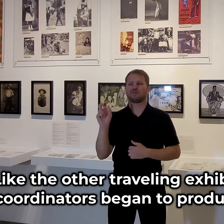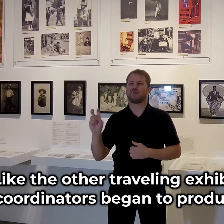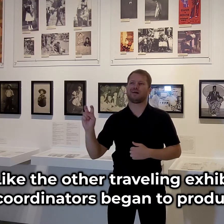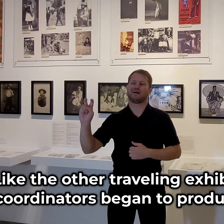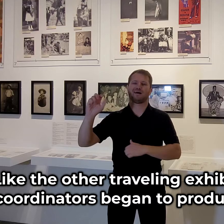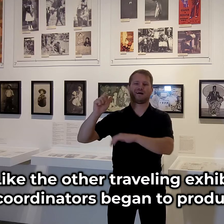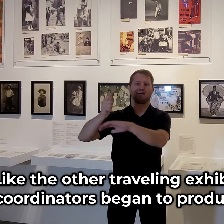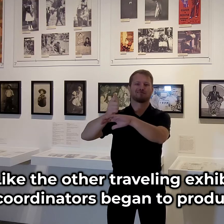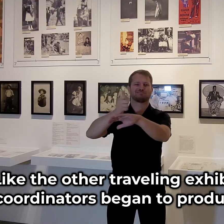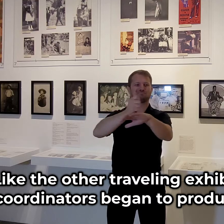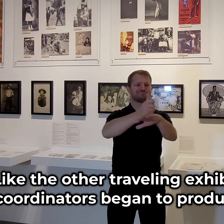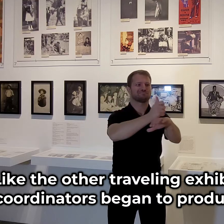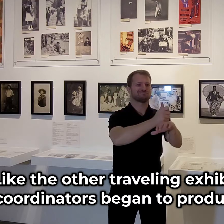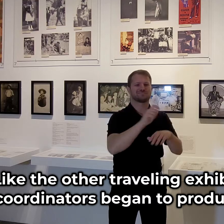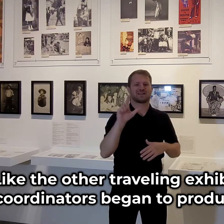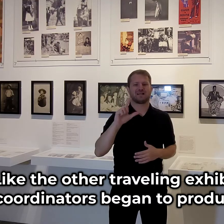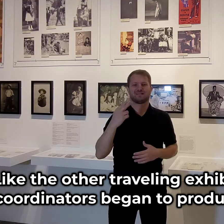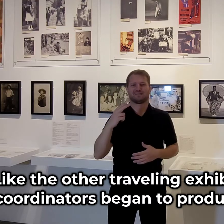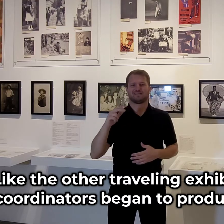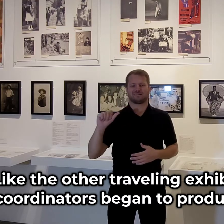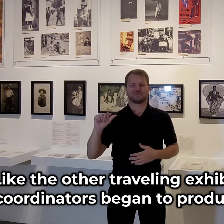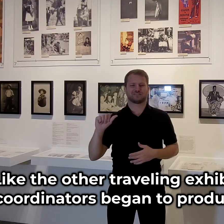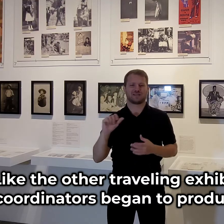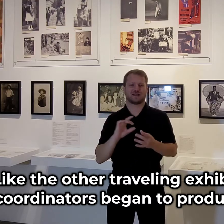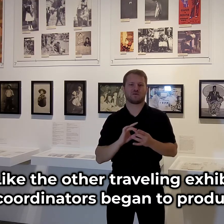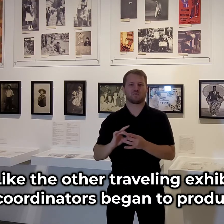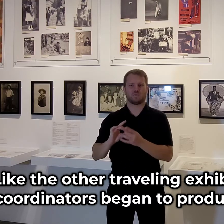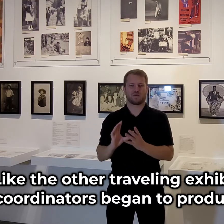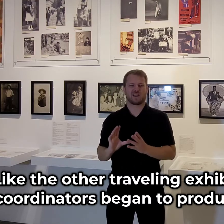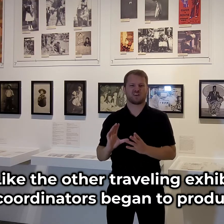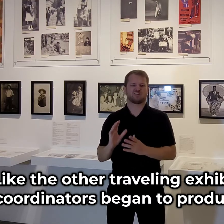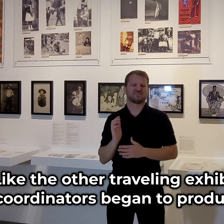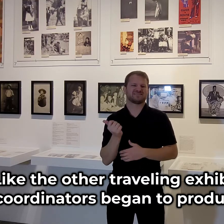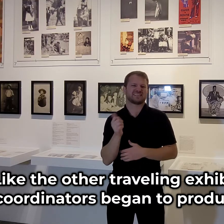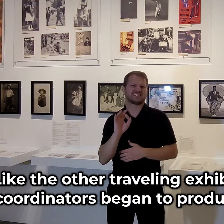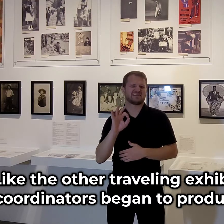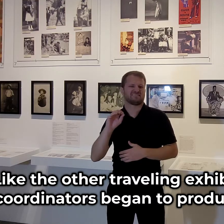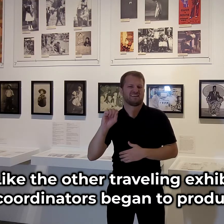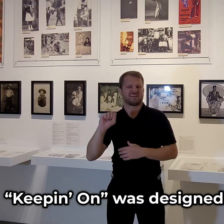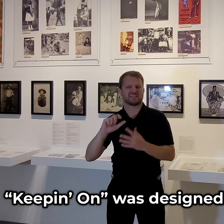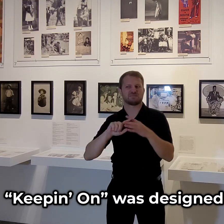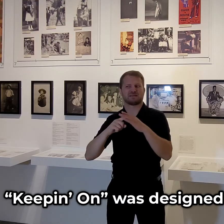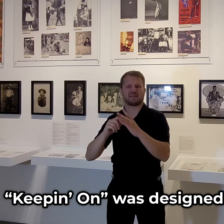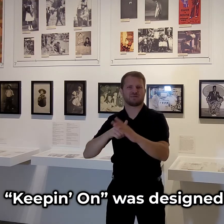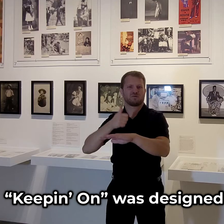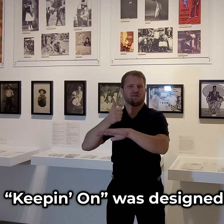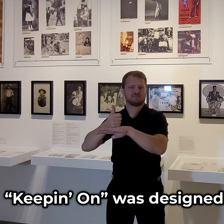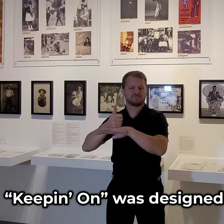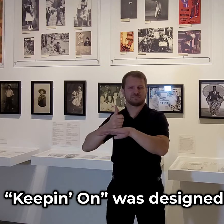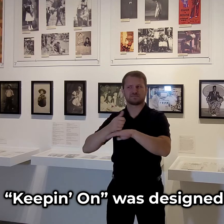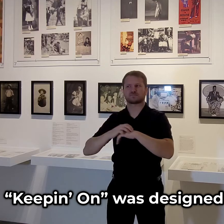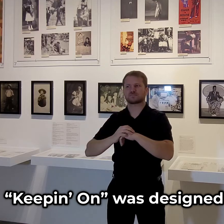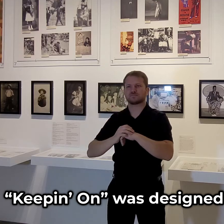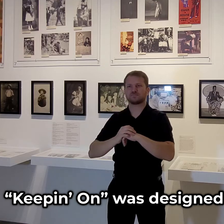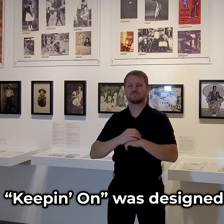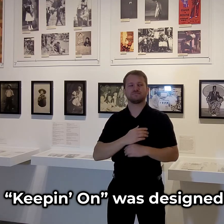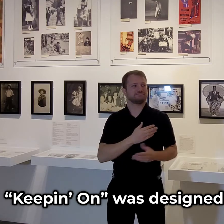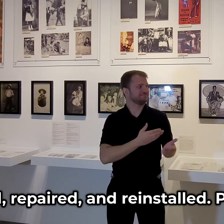that LHA coordinators began to produce in the 1990s, Keepin' On was designed to be packed,